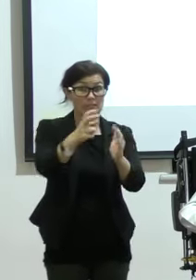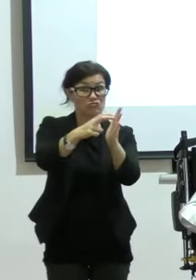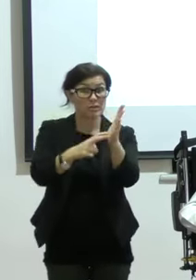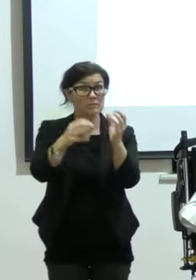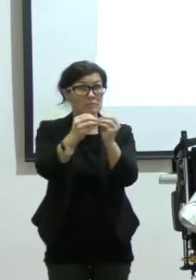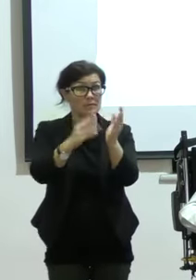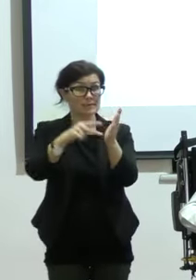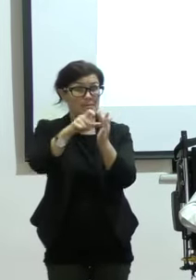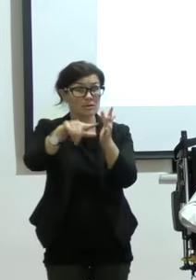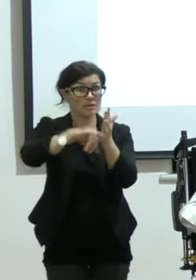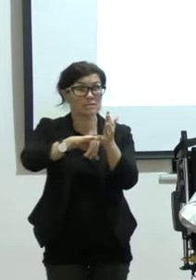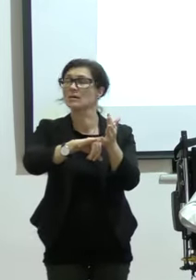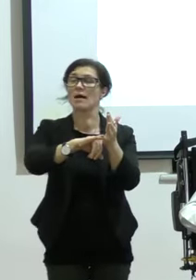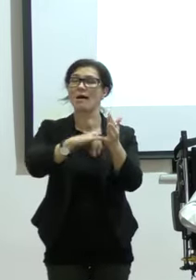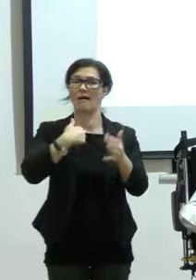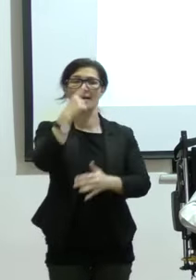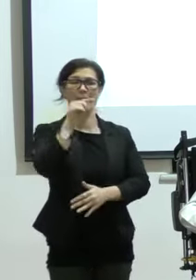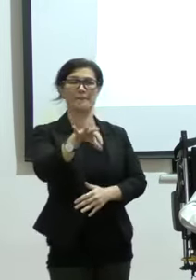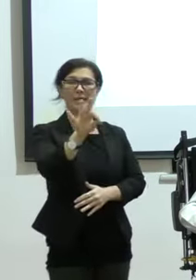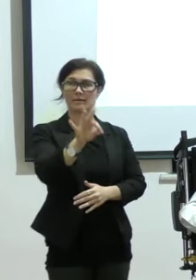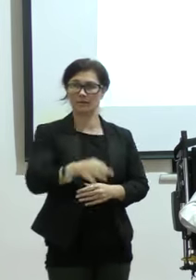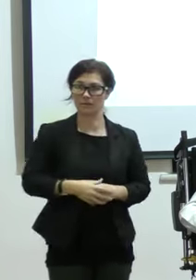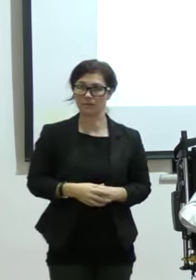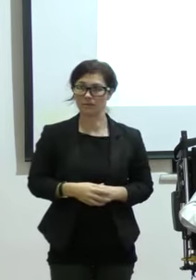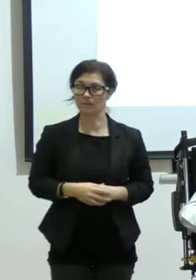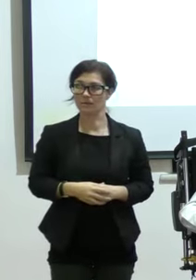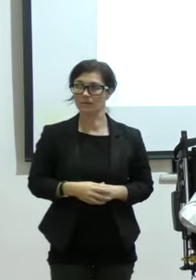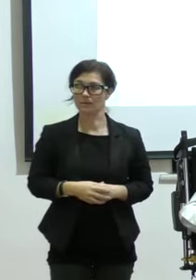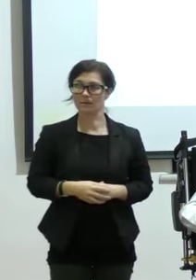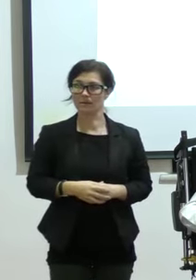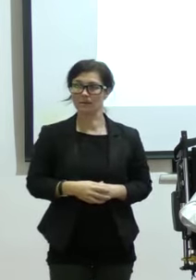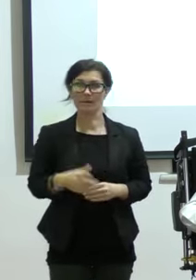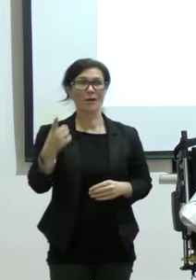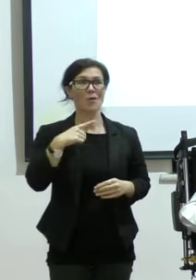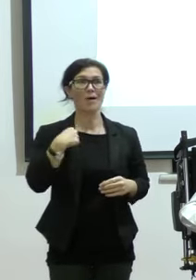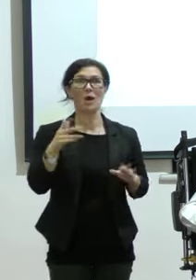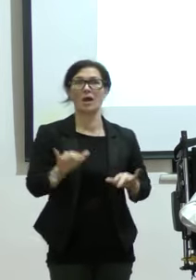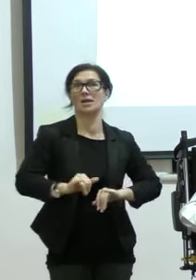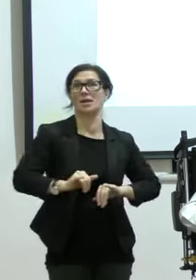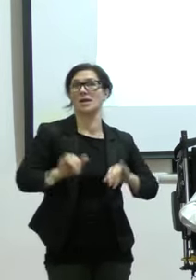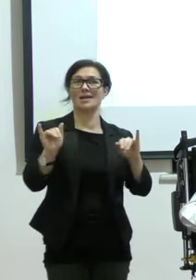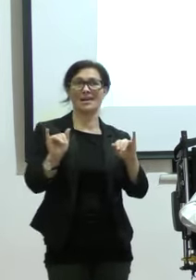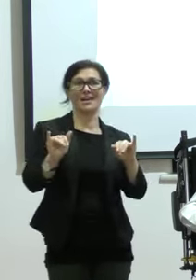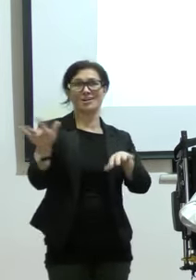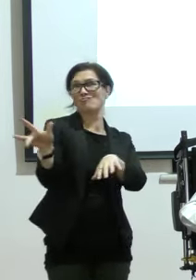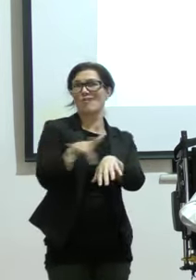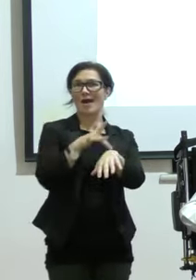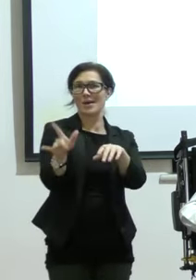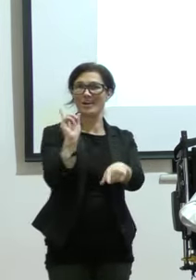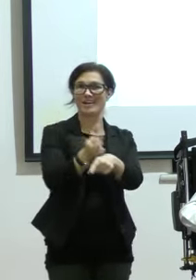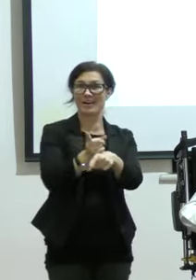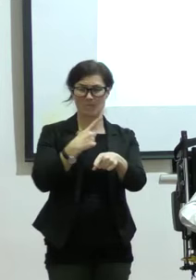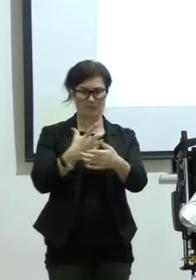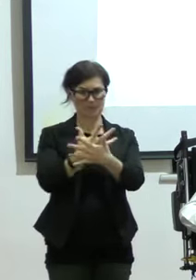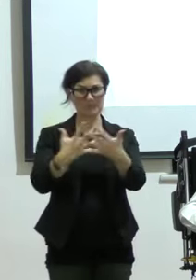registered with the NDIS. And why am I using dramatic pauses here? I'm doing it because it's a big